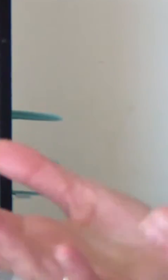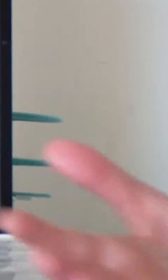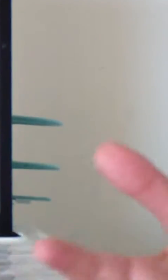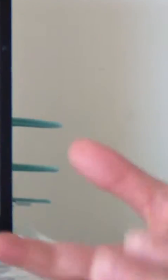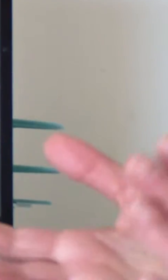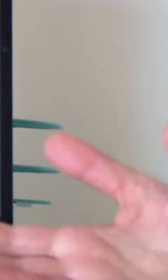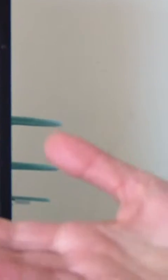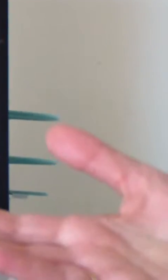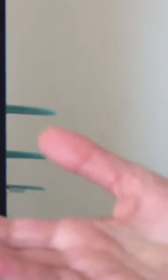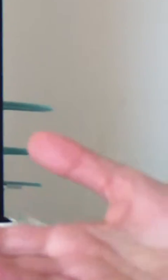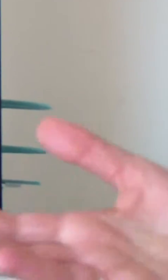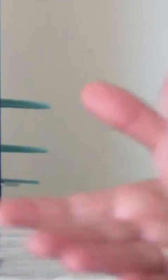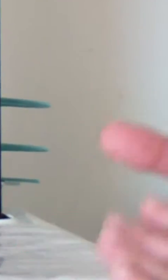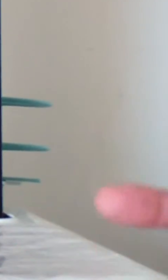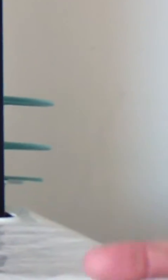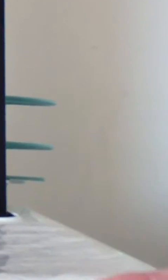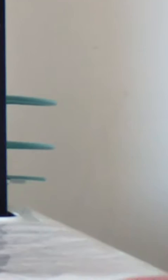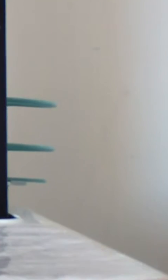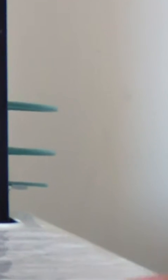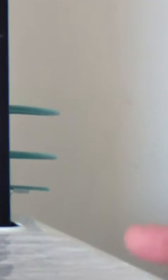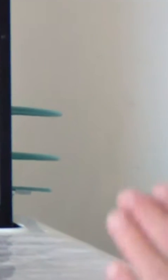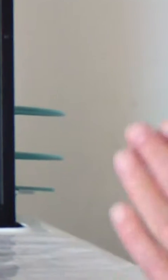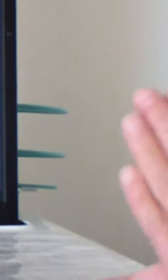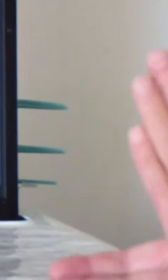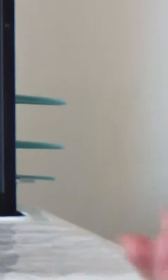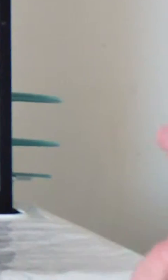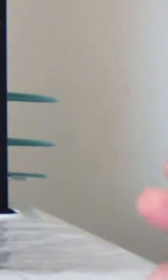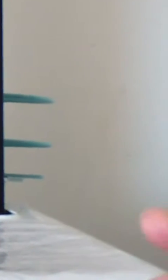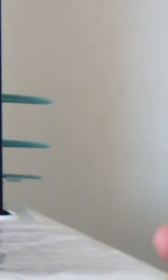her name and her ID number, and